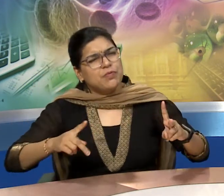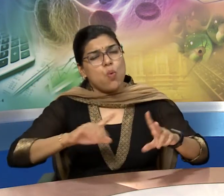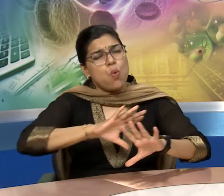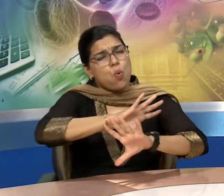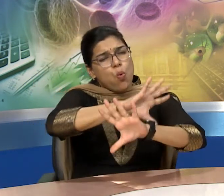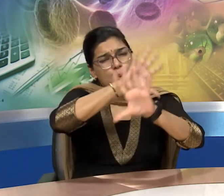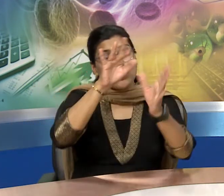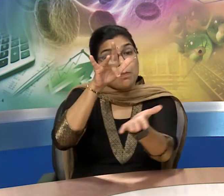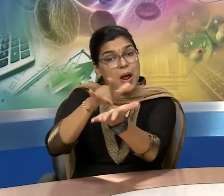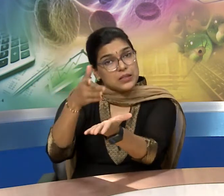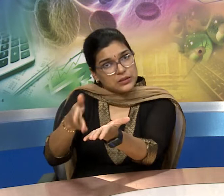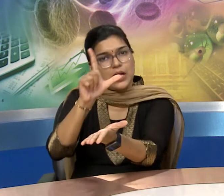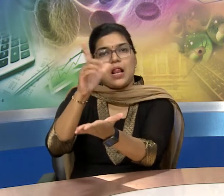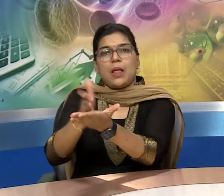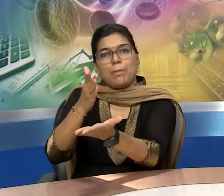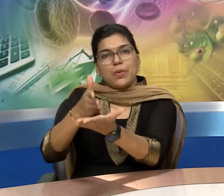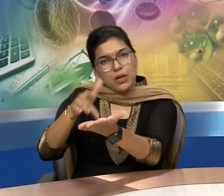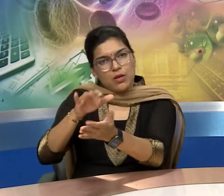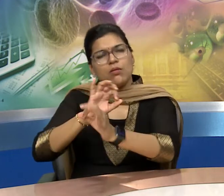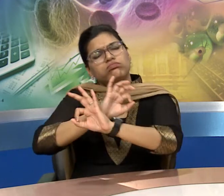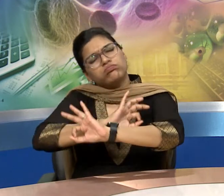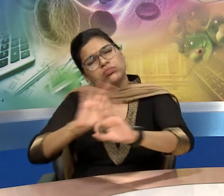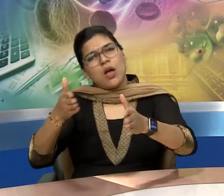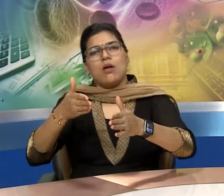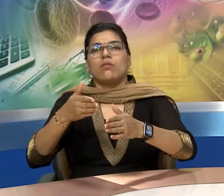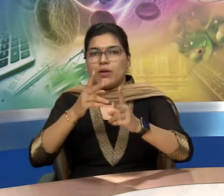So there are various kinds of work which